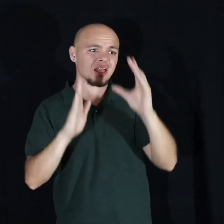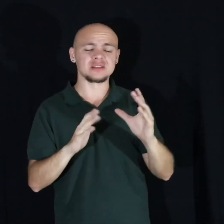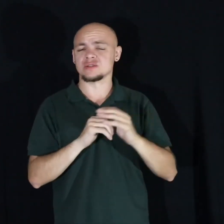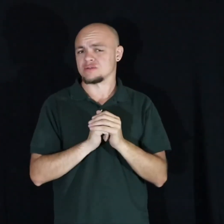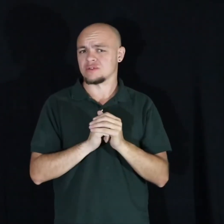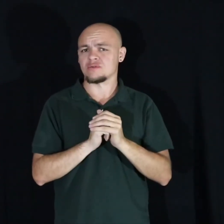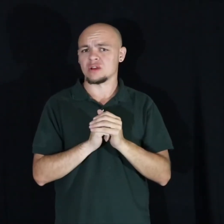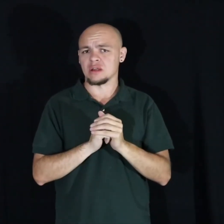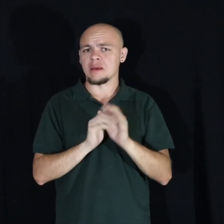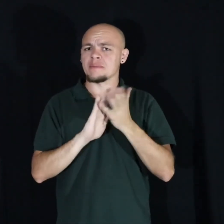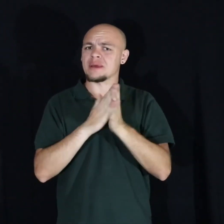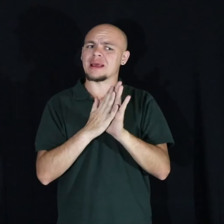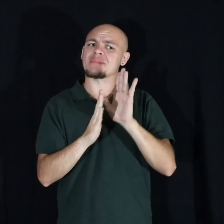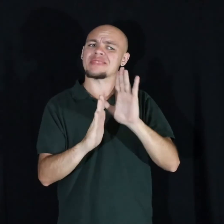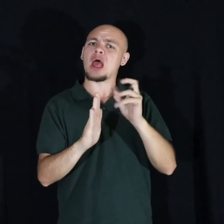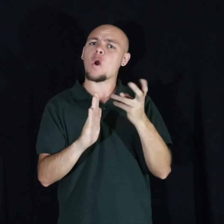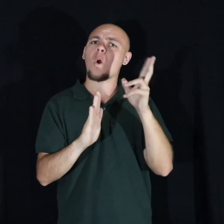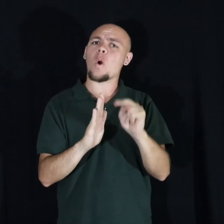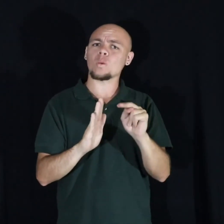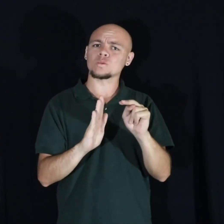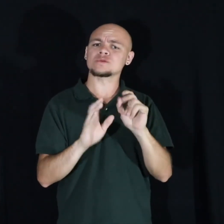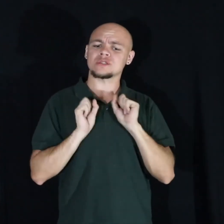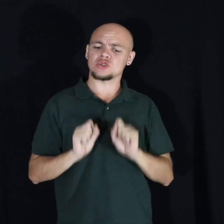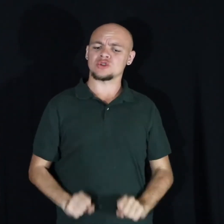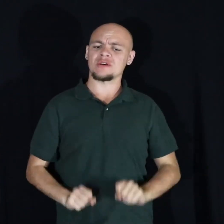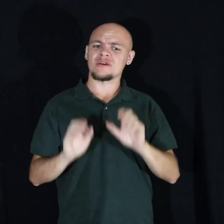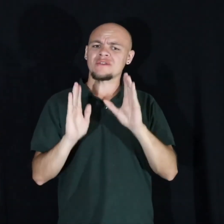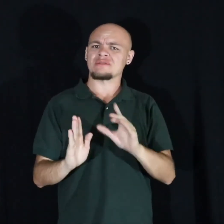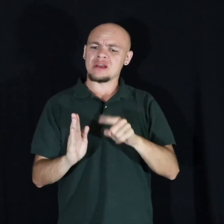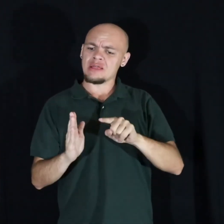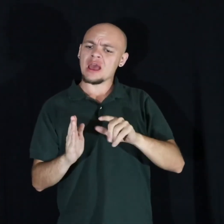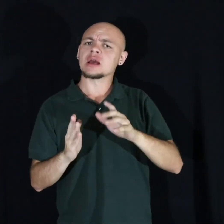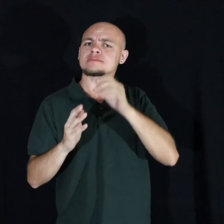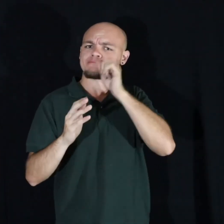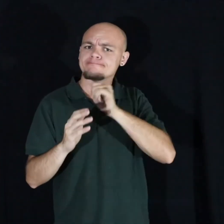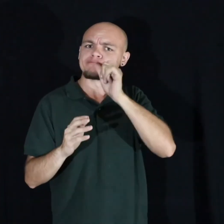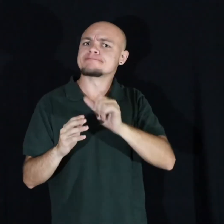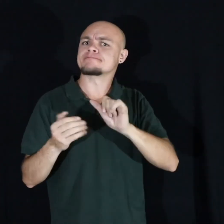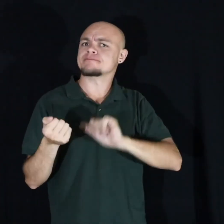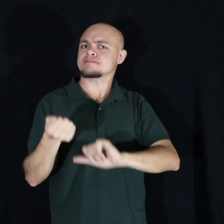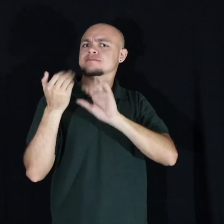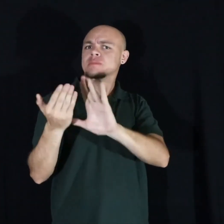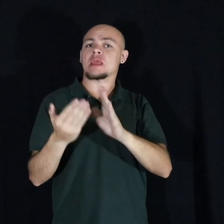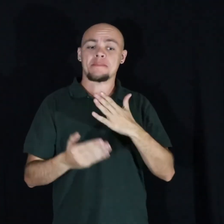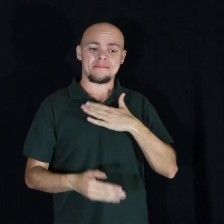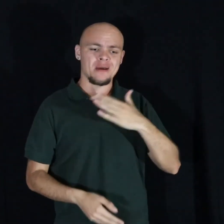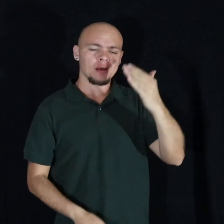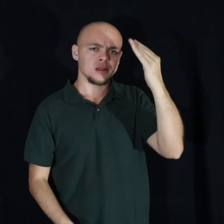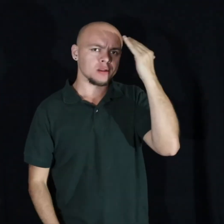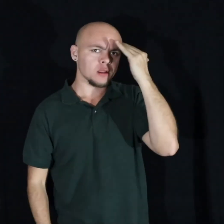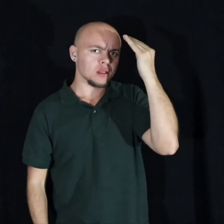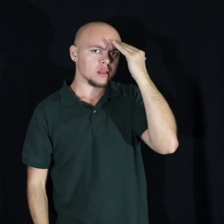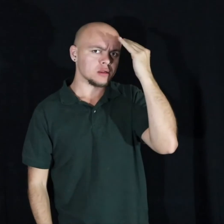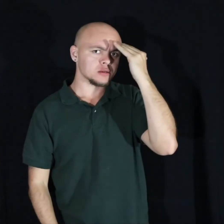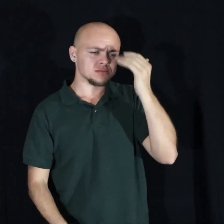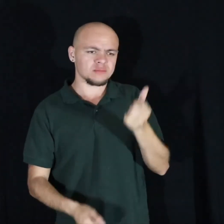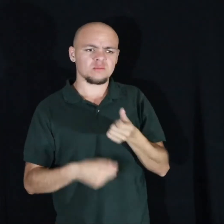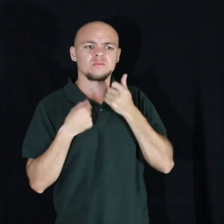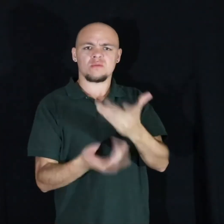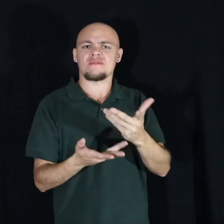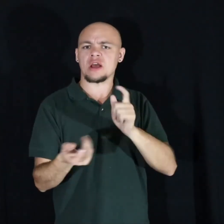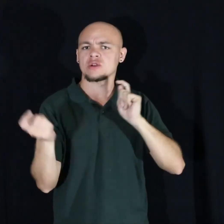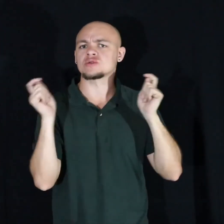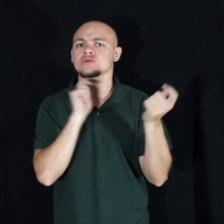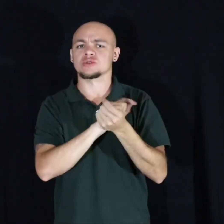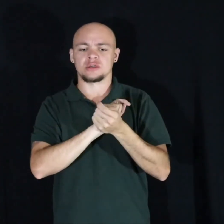own survivors for the troubles that they have faced. I will use my knowledge to implement change that will